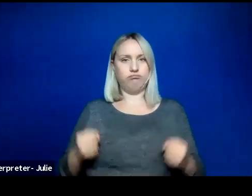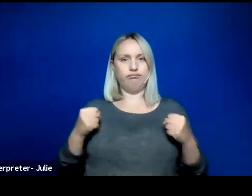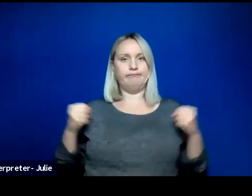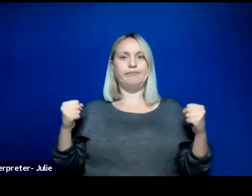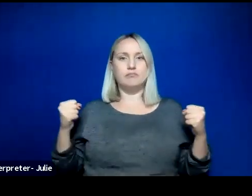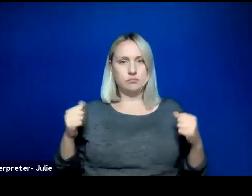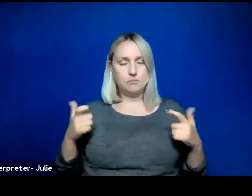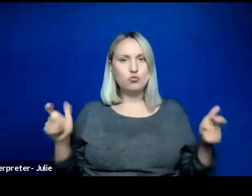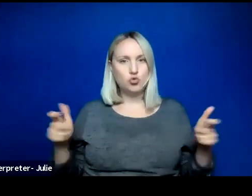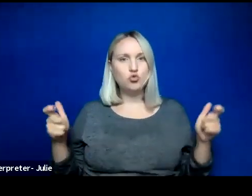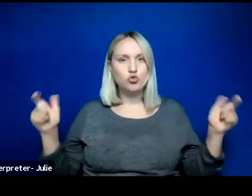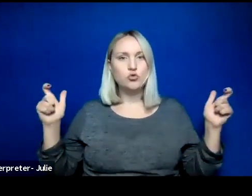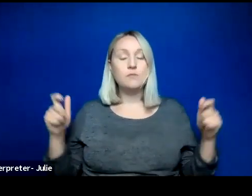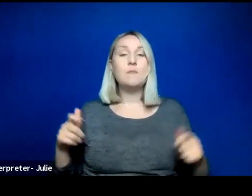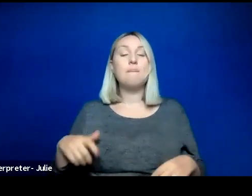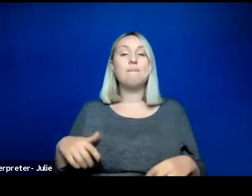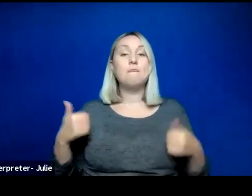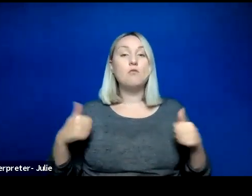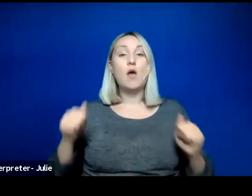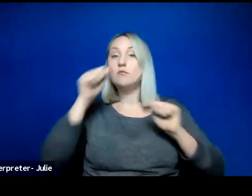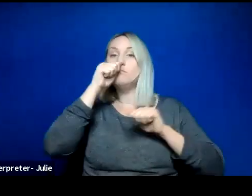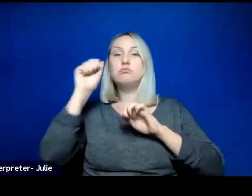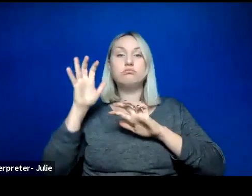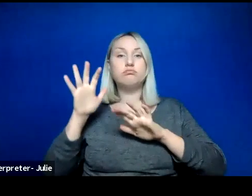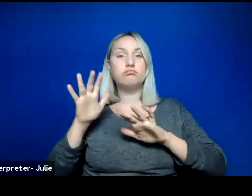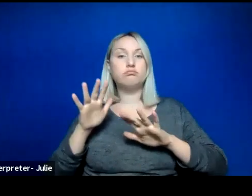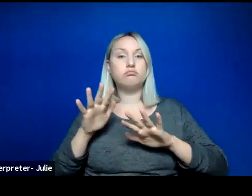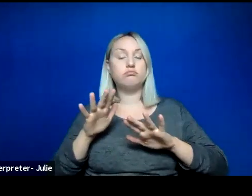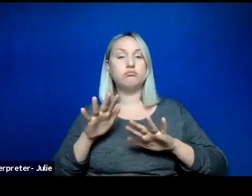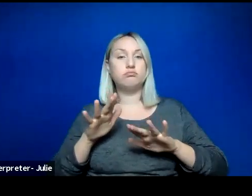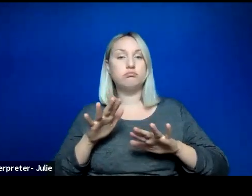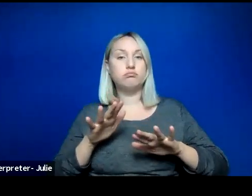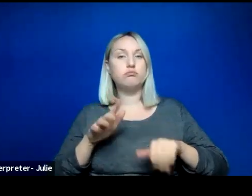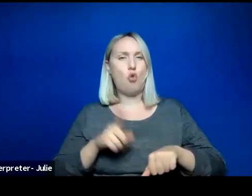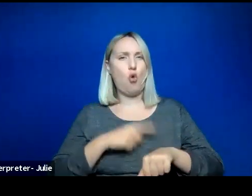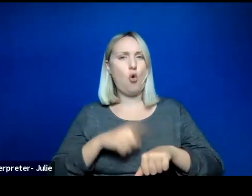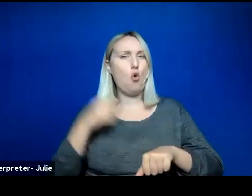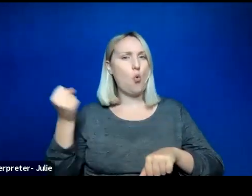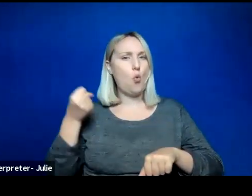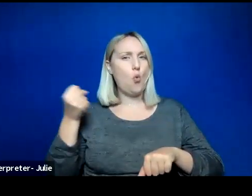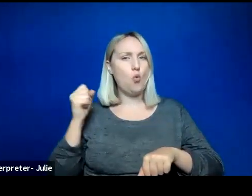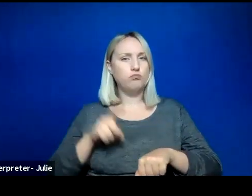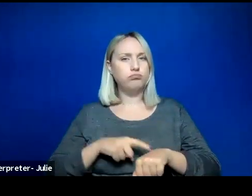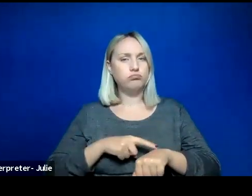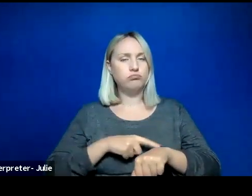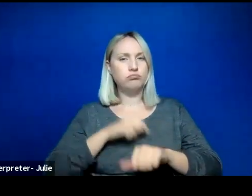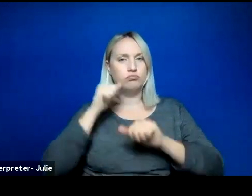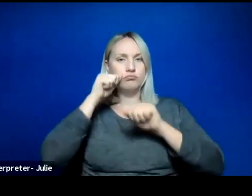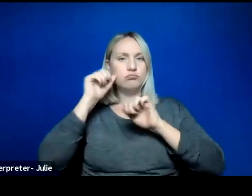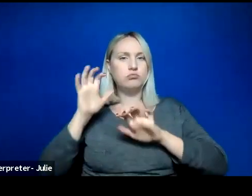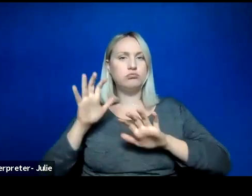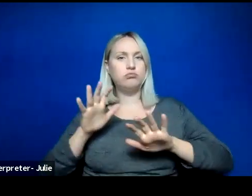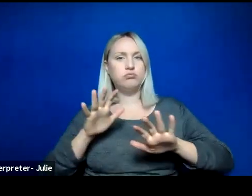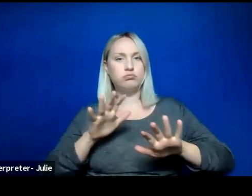And see if you can breathe out a little bit longer to